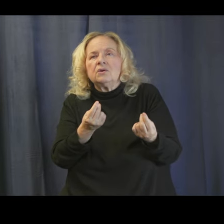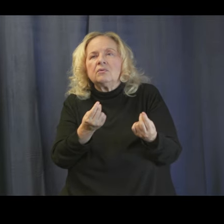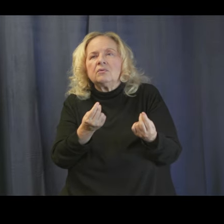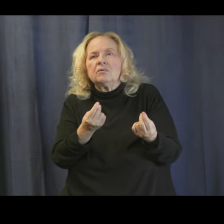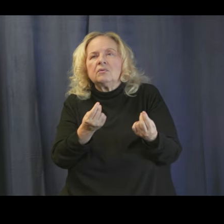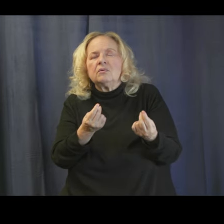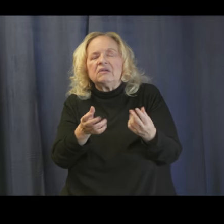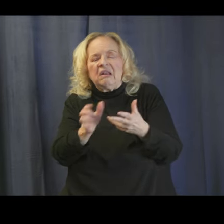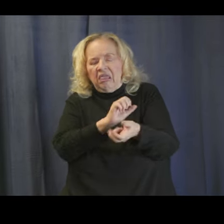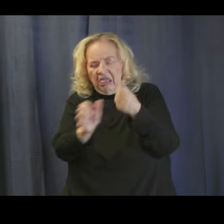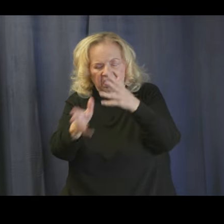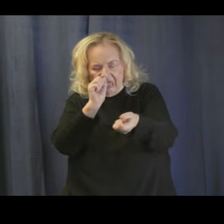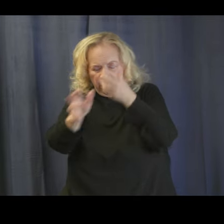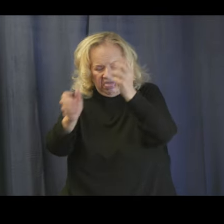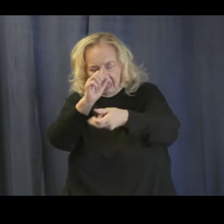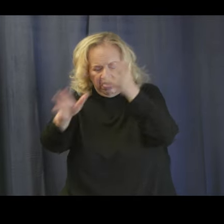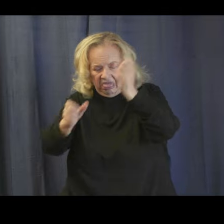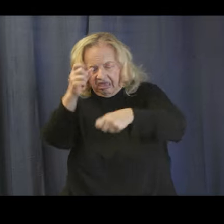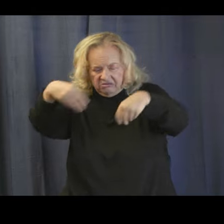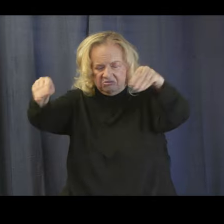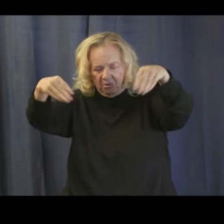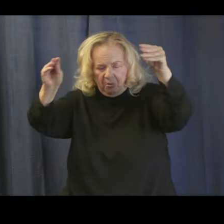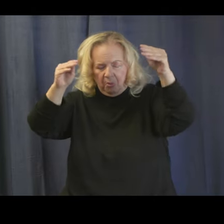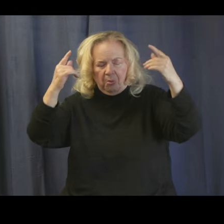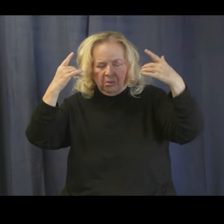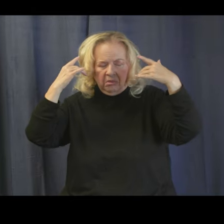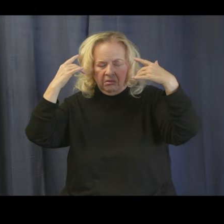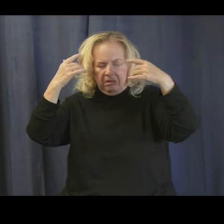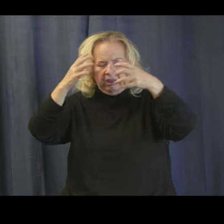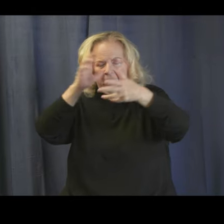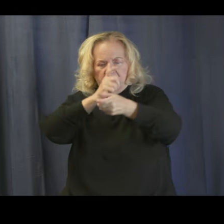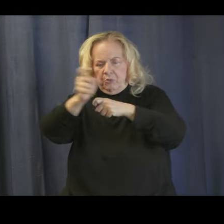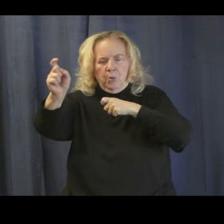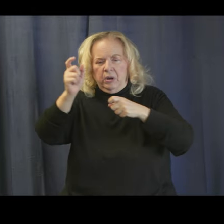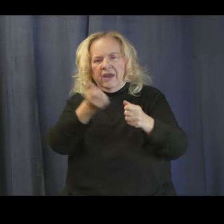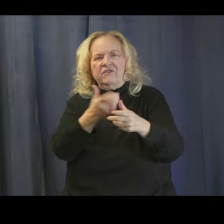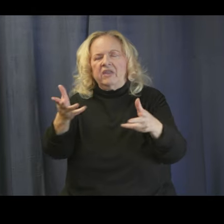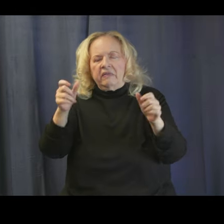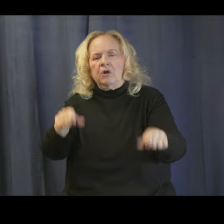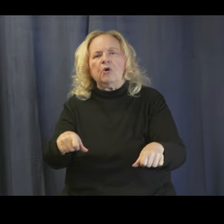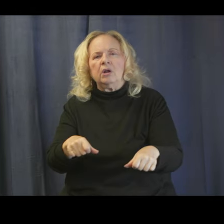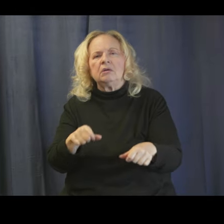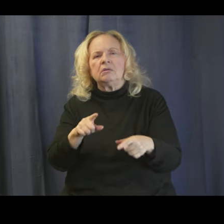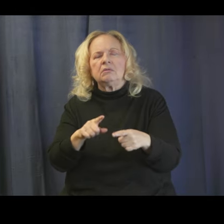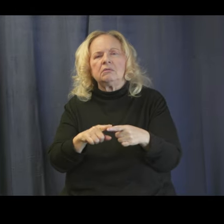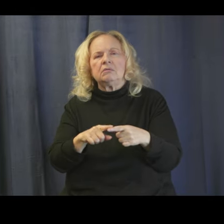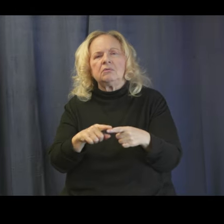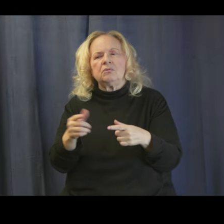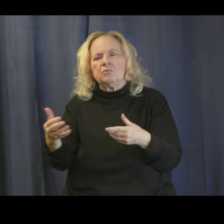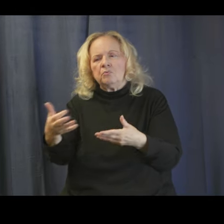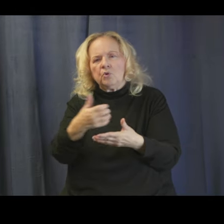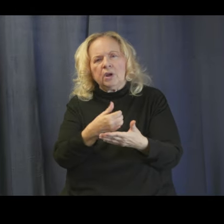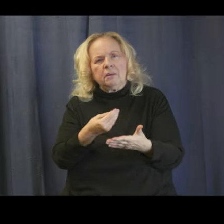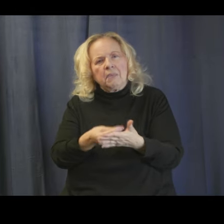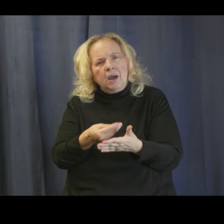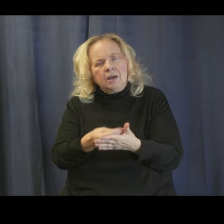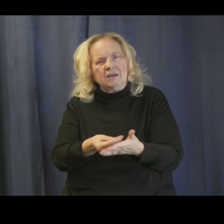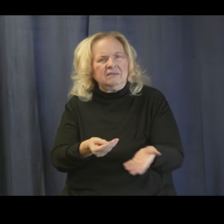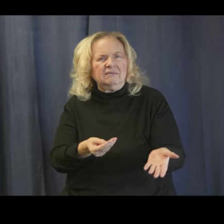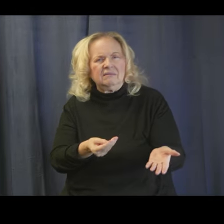do? They tore it down and sold the copper, and they ruined everything that they could use to bring in income.